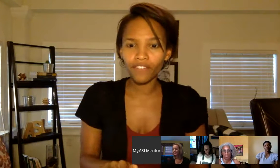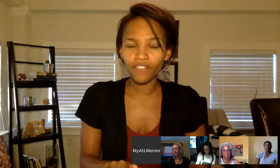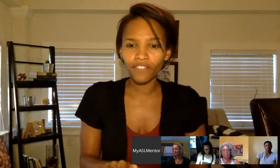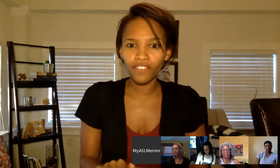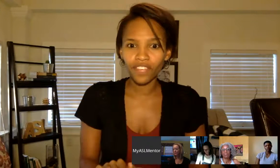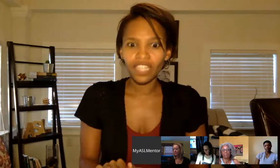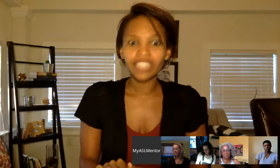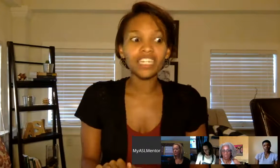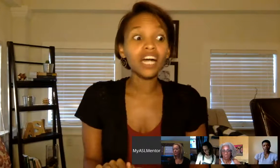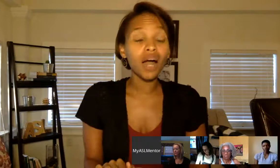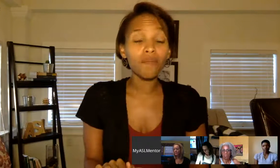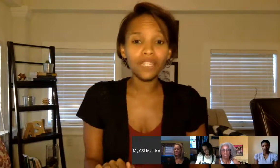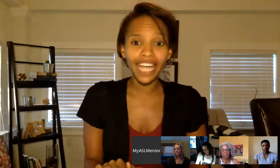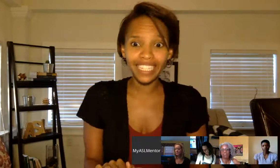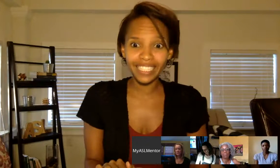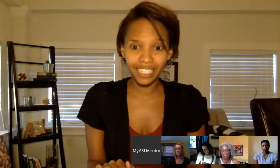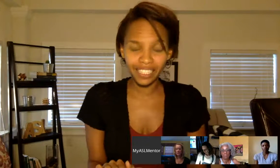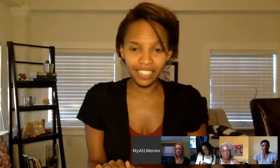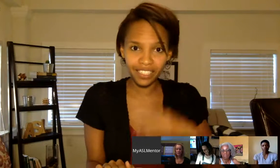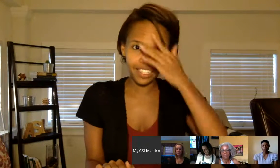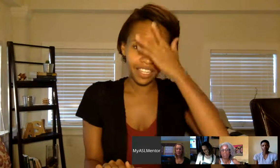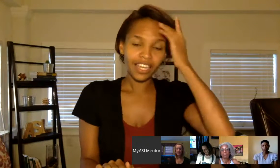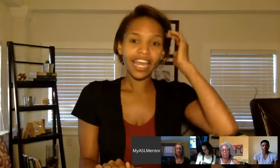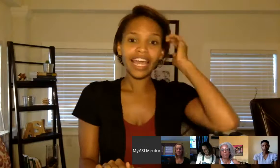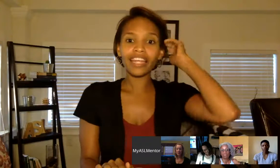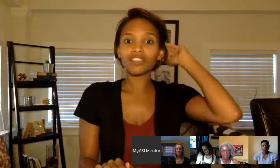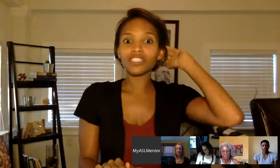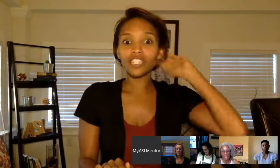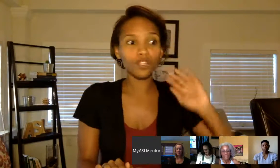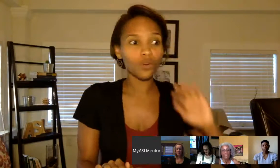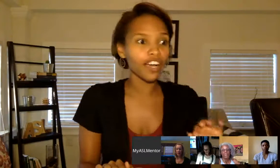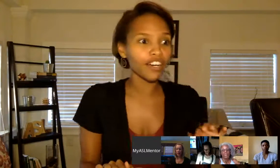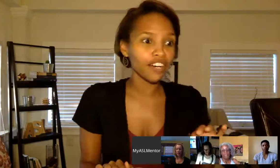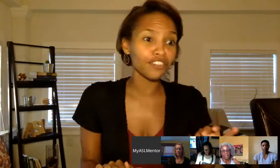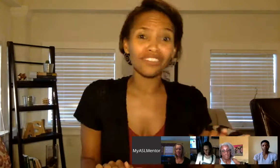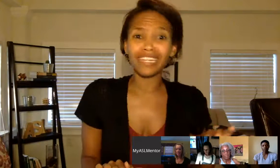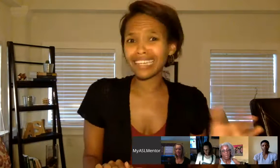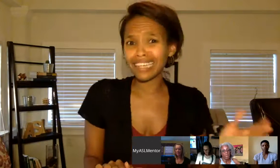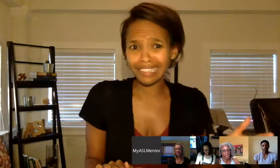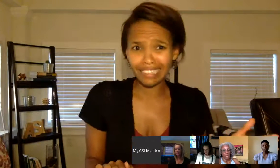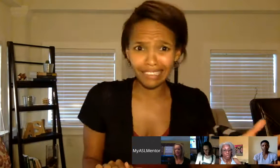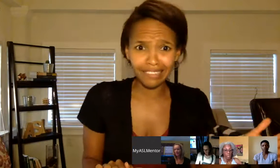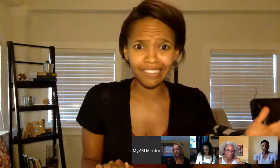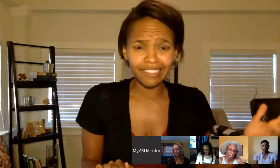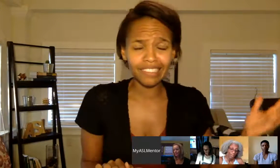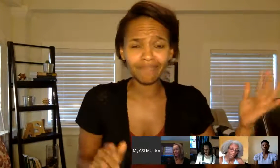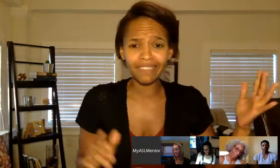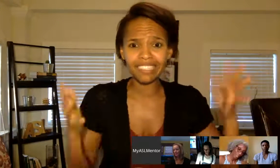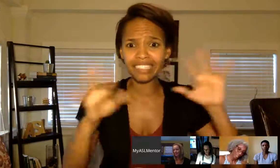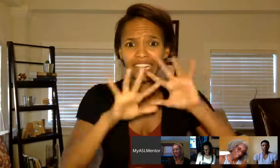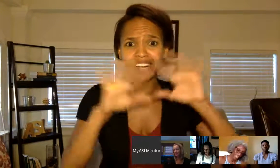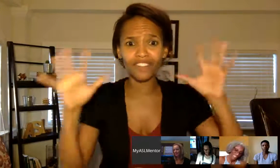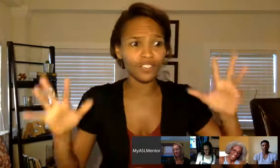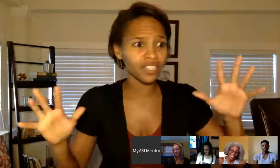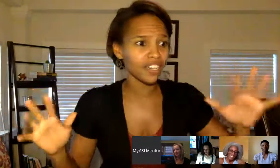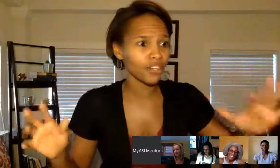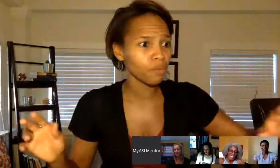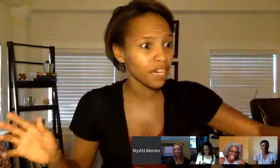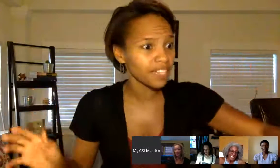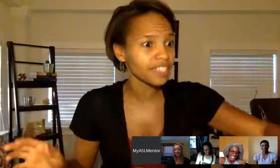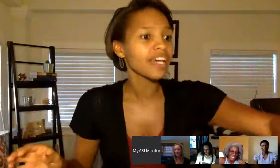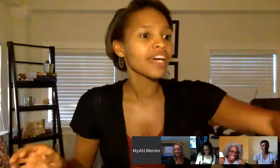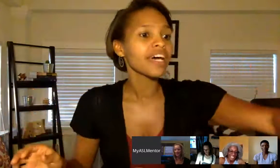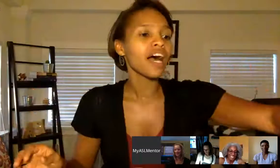Okay? It's a complicated sentence, and it does require understanding it, and I know it's convoluted, I